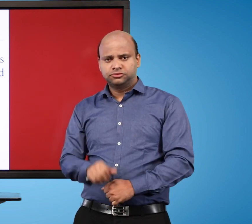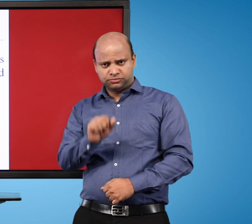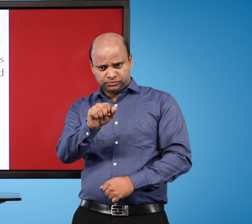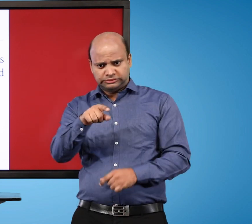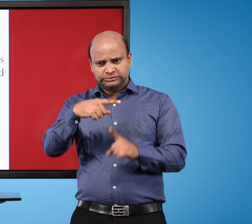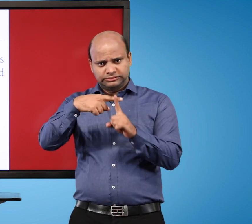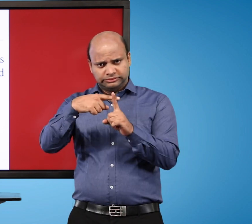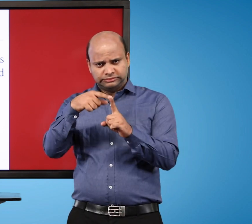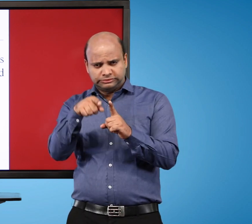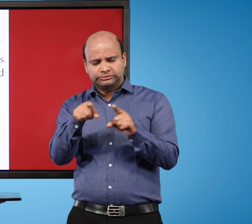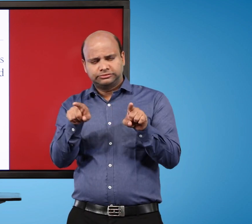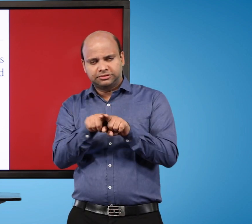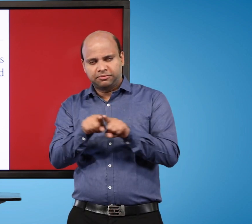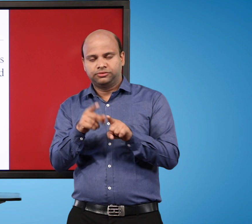Your additions may be like this.